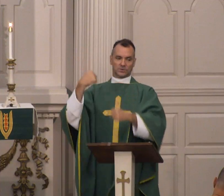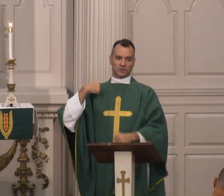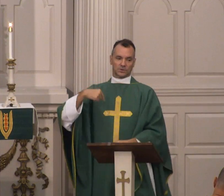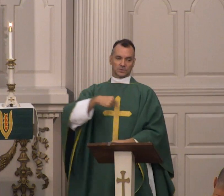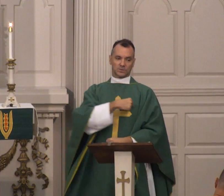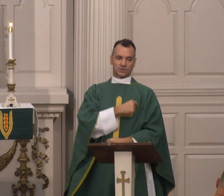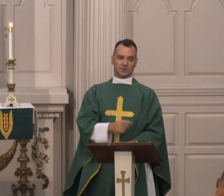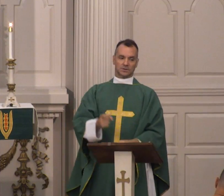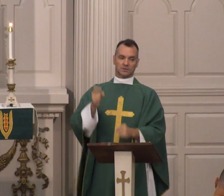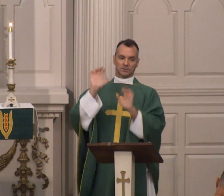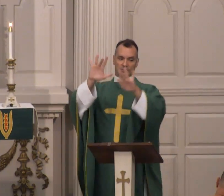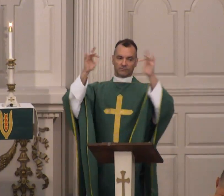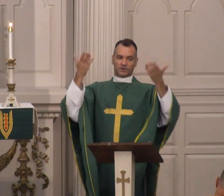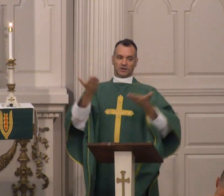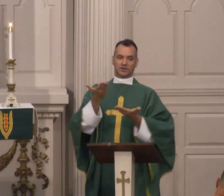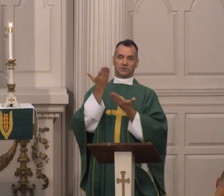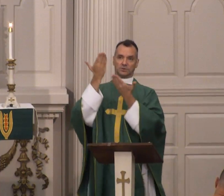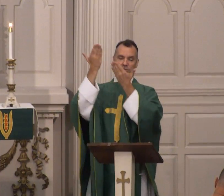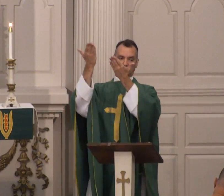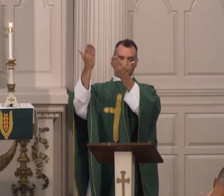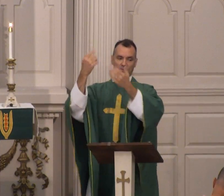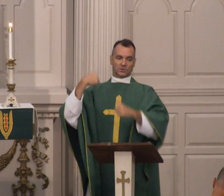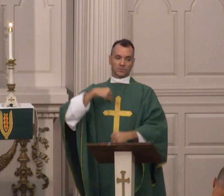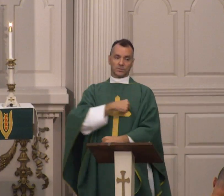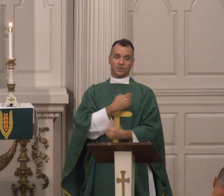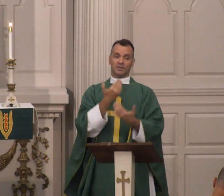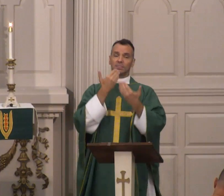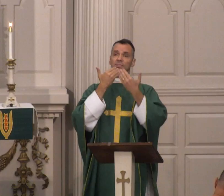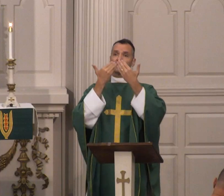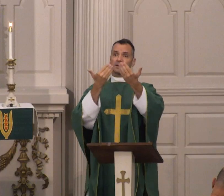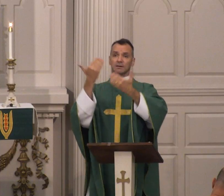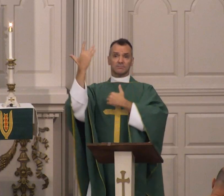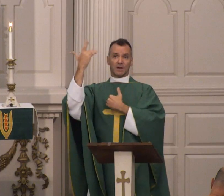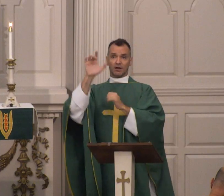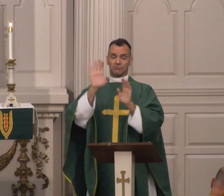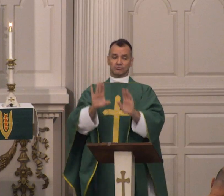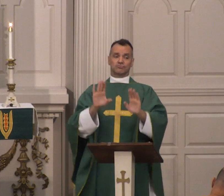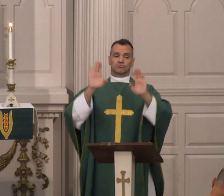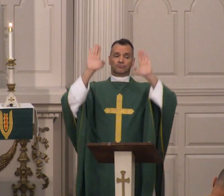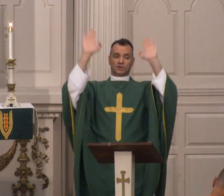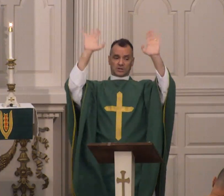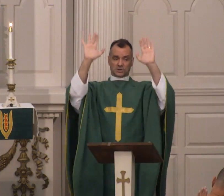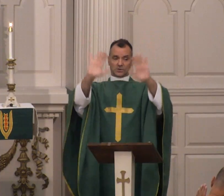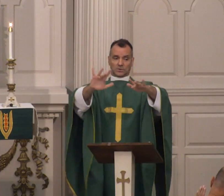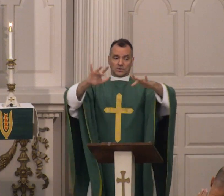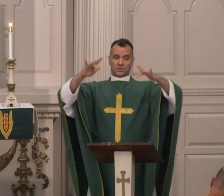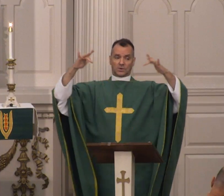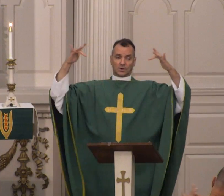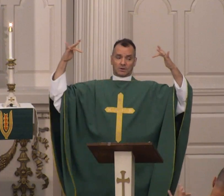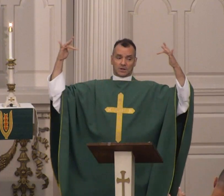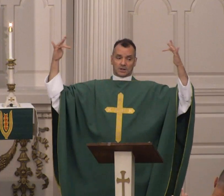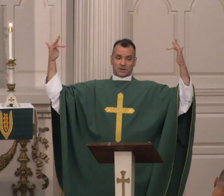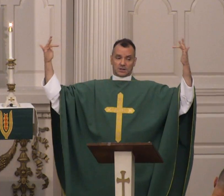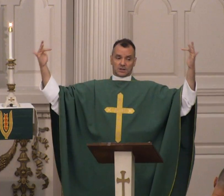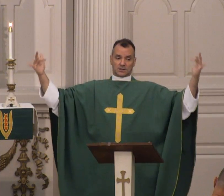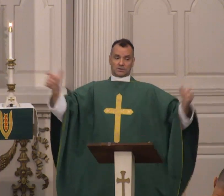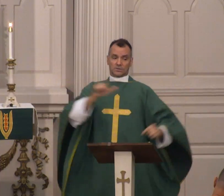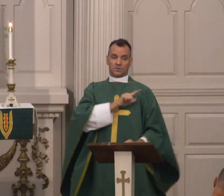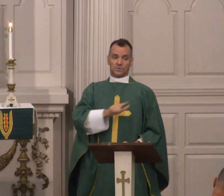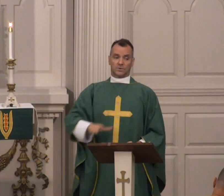you, we glorify you, we give you thanks for your great